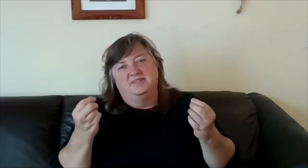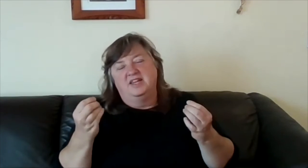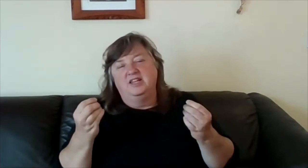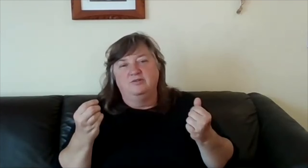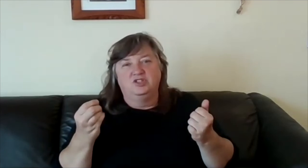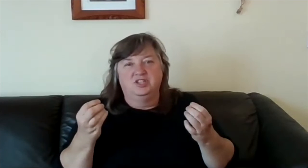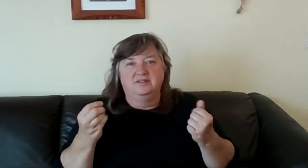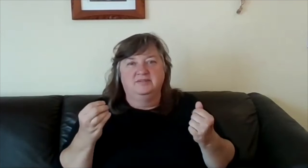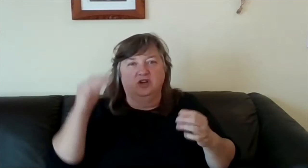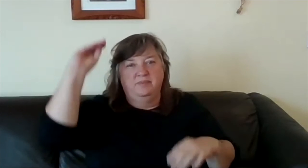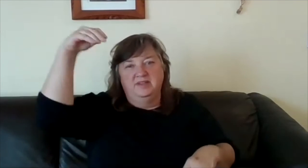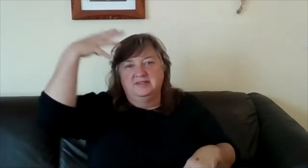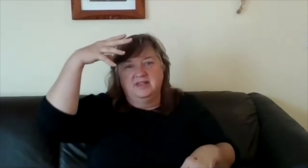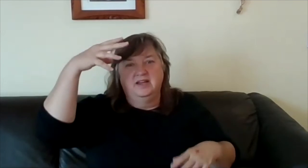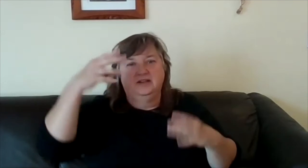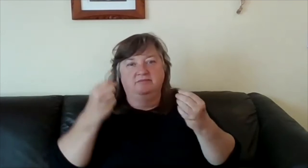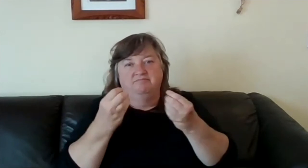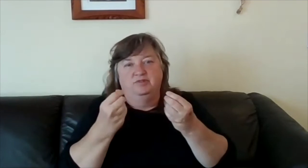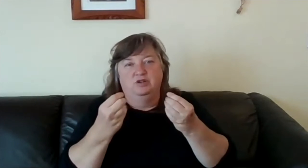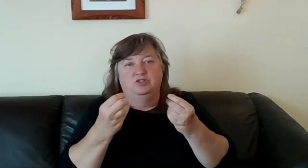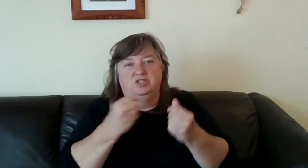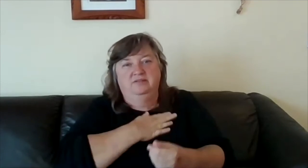Sun lotion, so it'd be sun lotion.